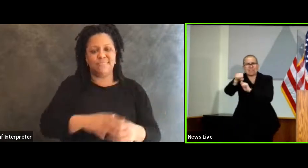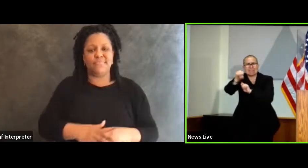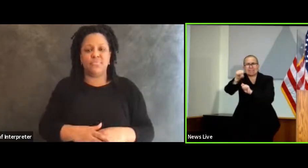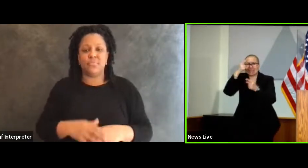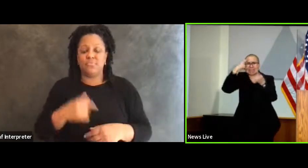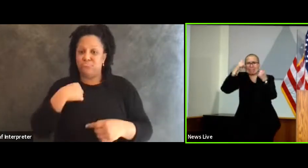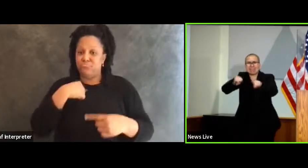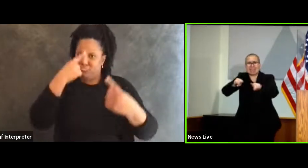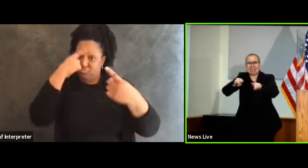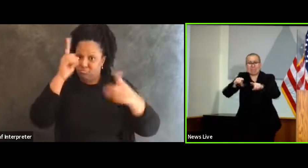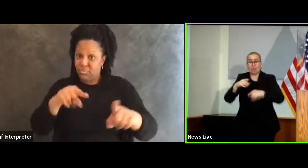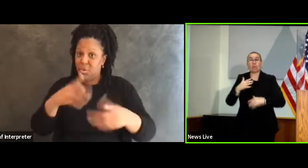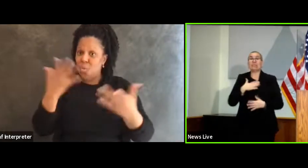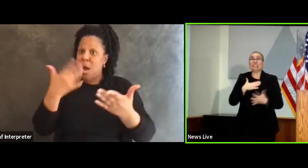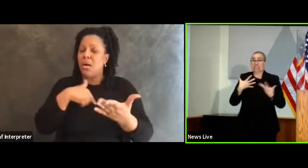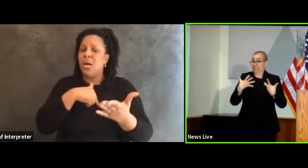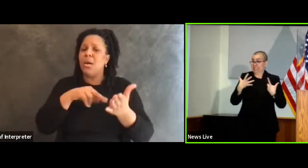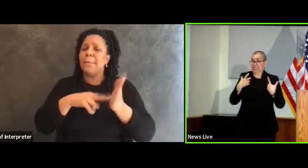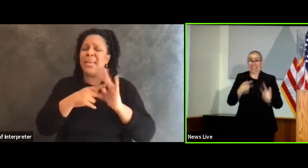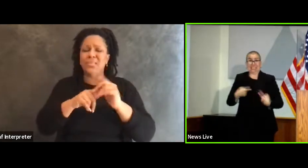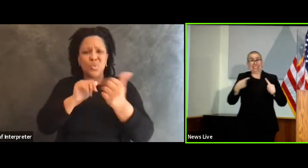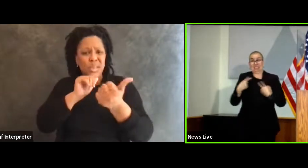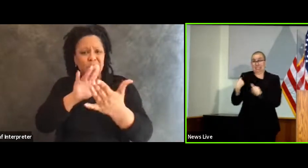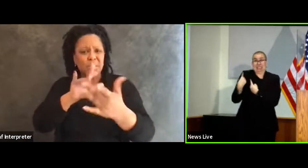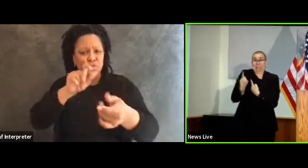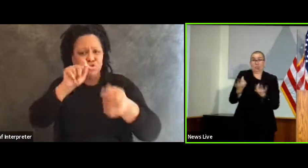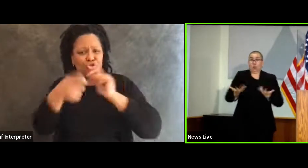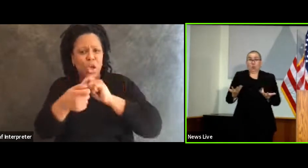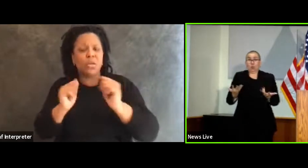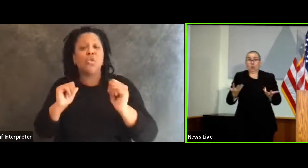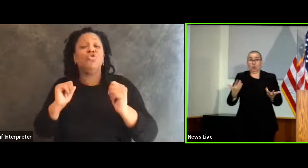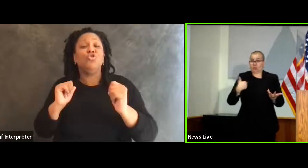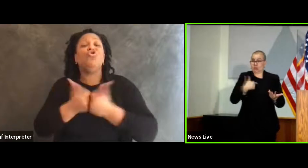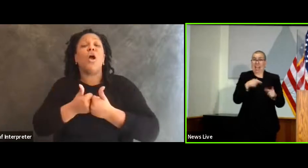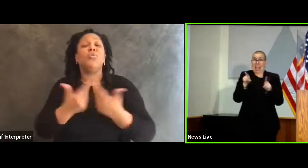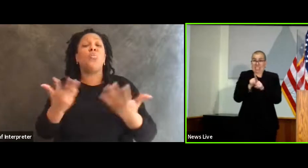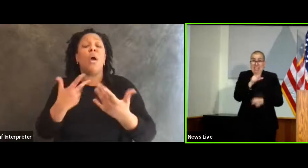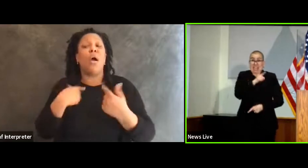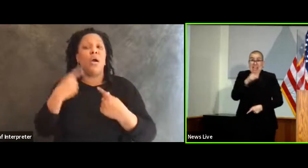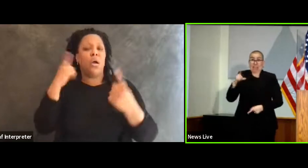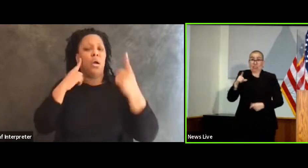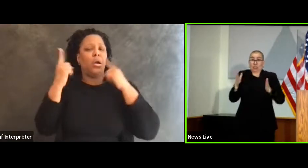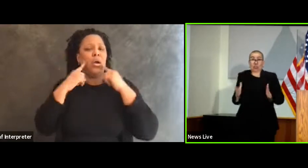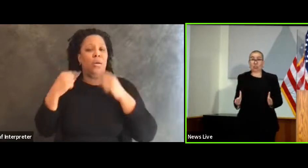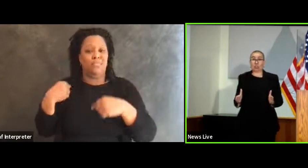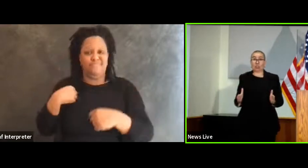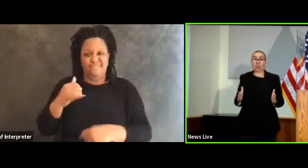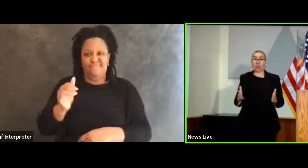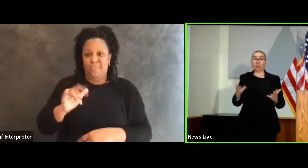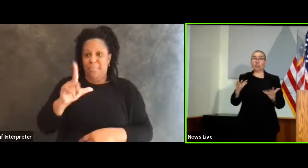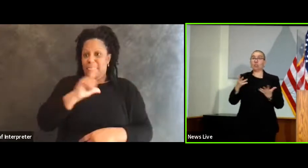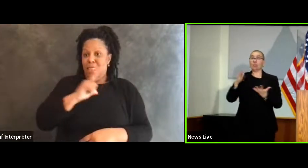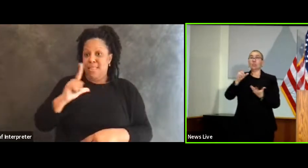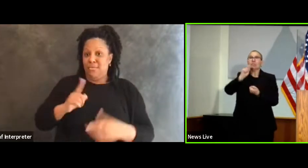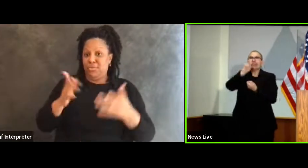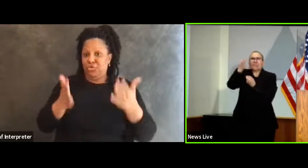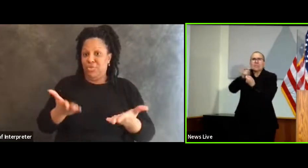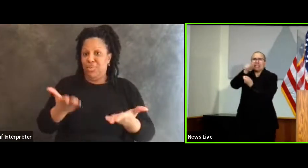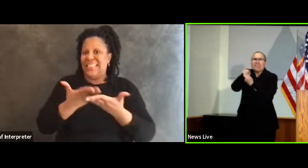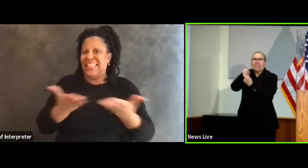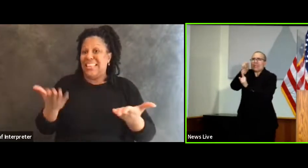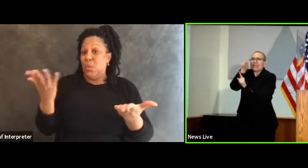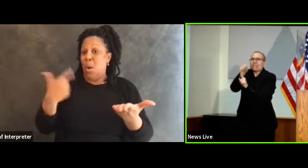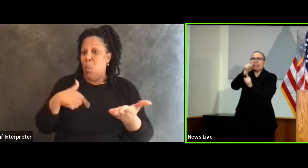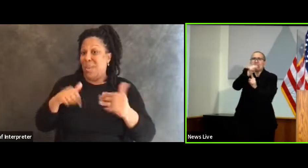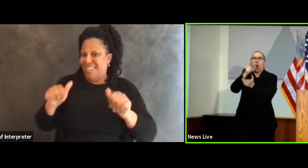I have with what I've heard so far is us as legislators, there are certain things that we can and can't talk about because we know they're going to be on the table or